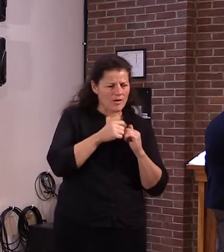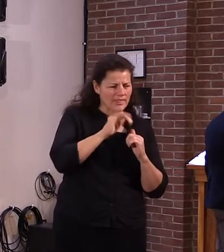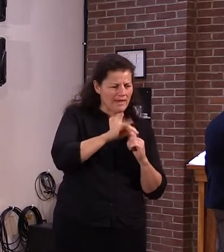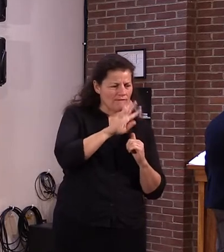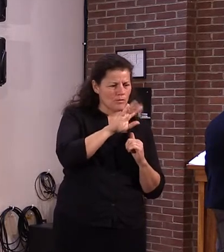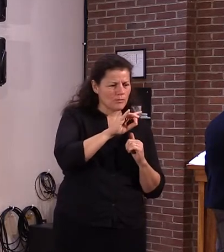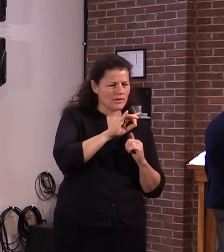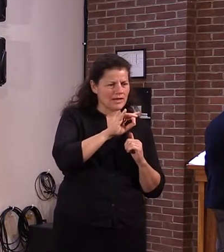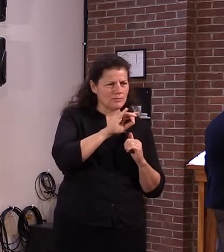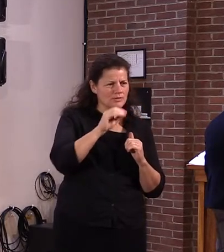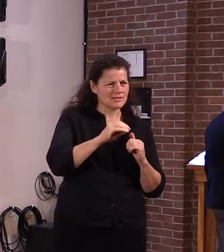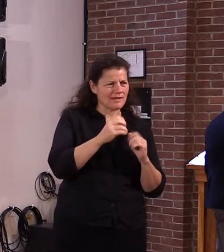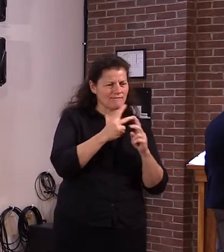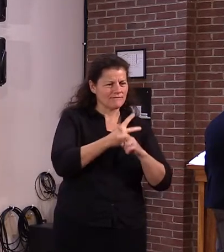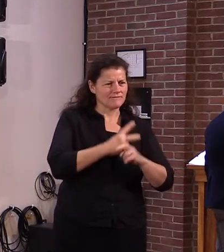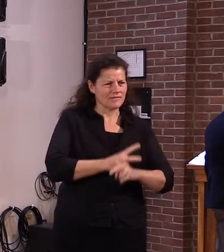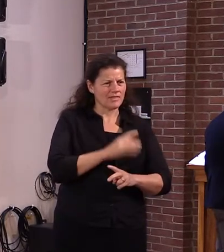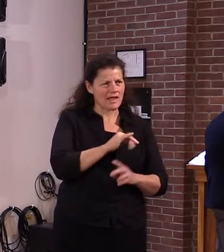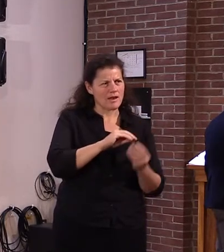well.